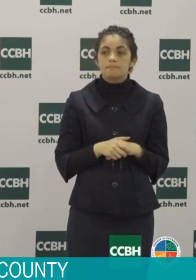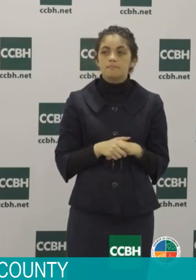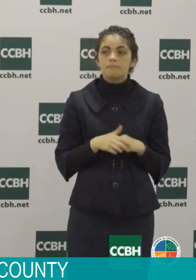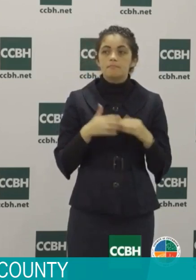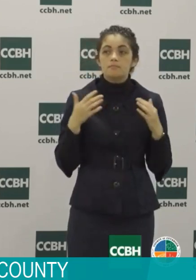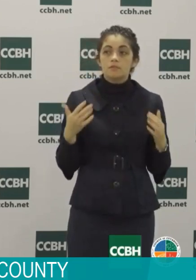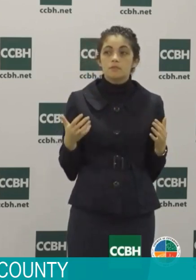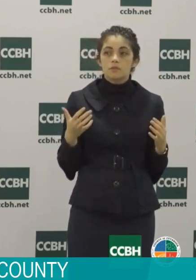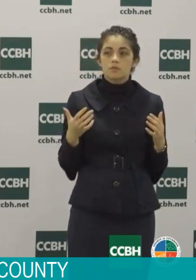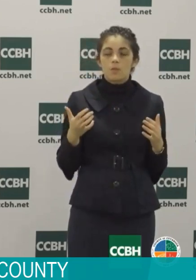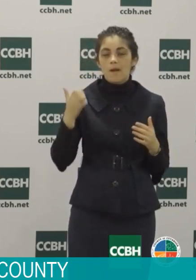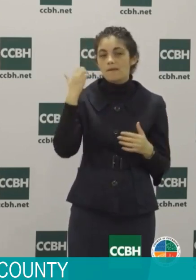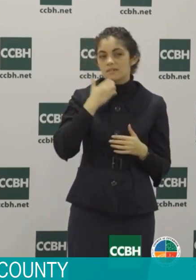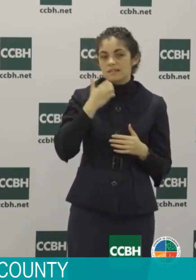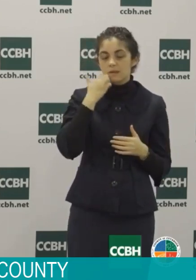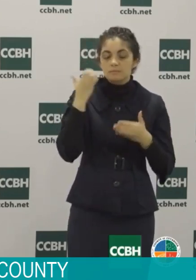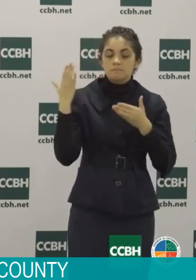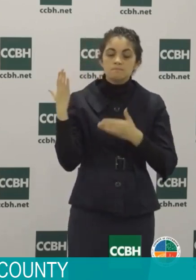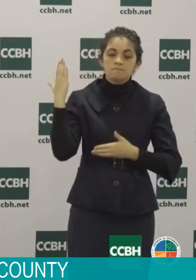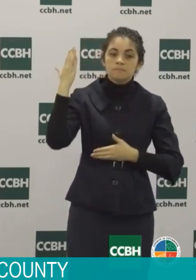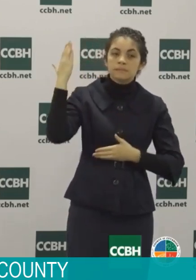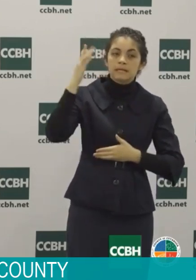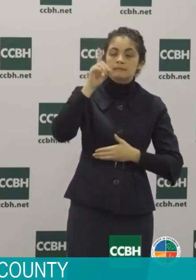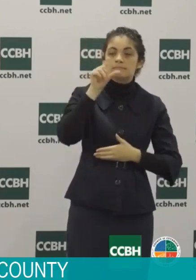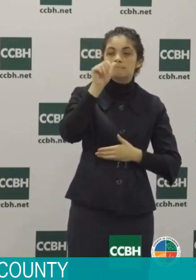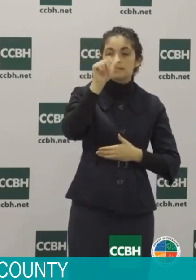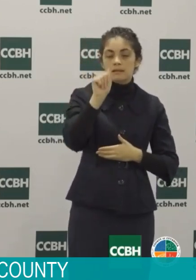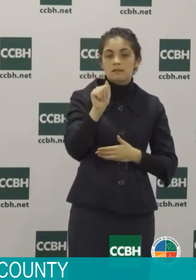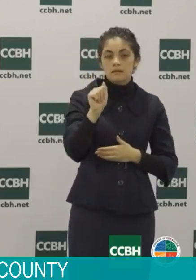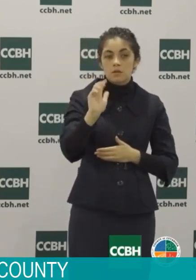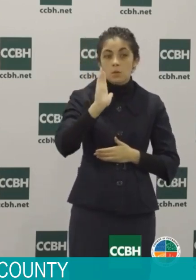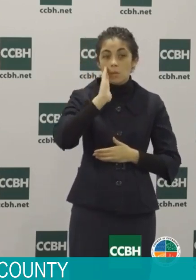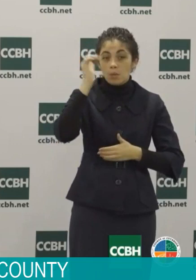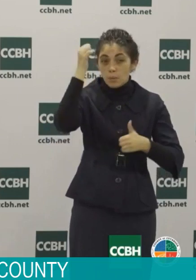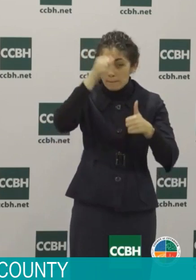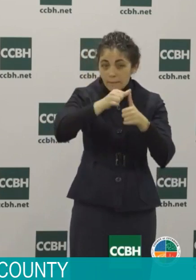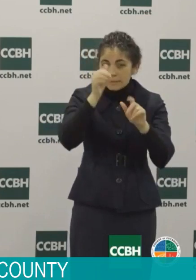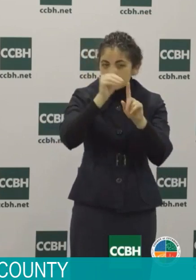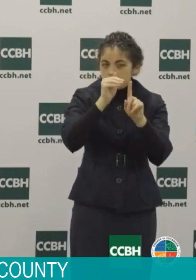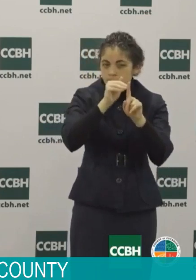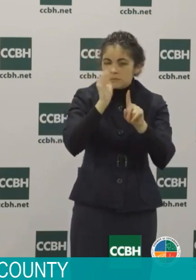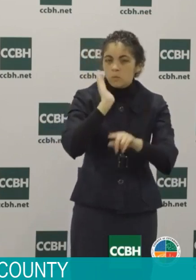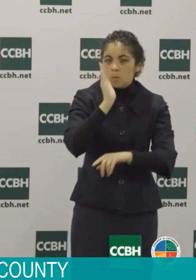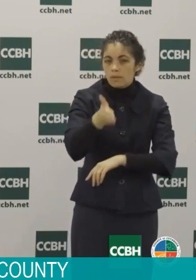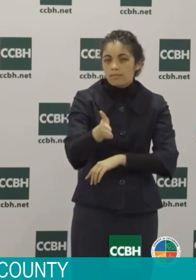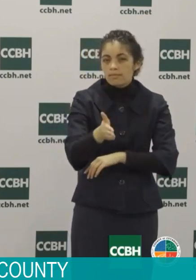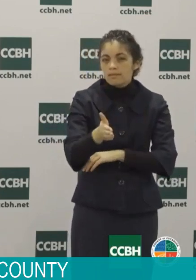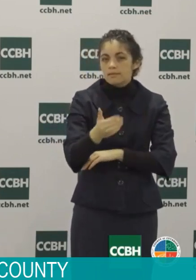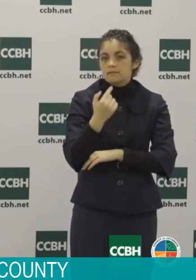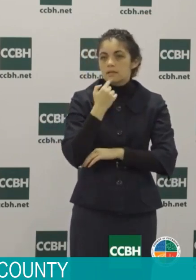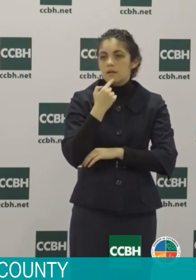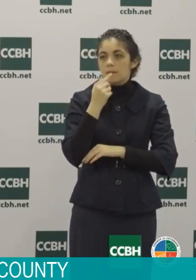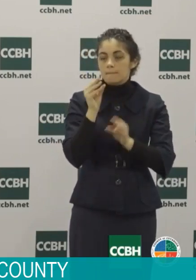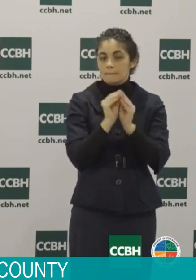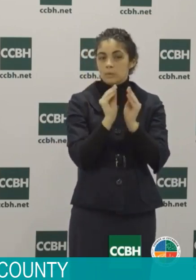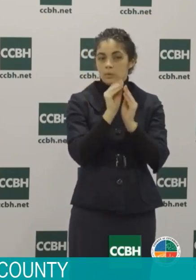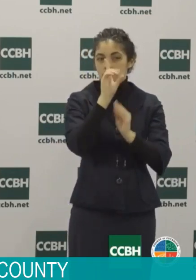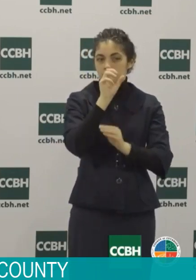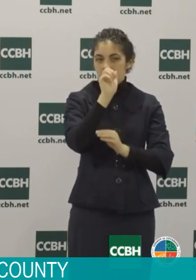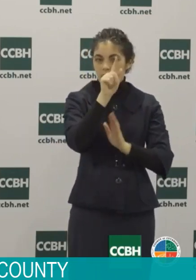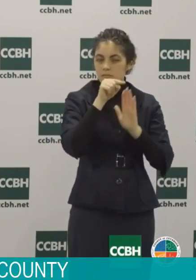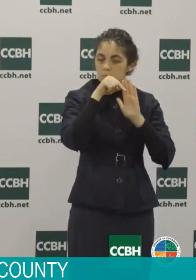So as I do every day when I present data, I'll remind you that I'll present more robust data on